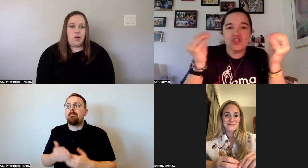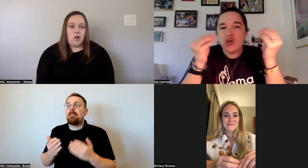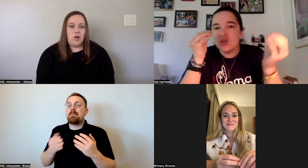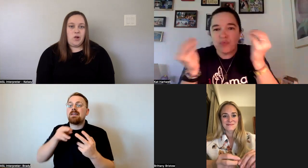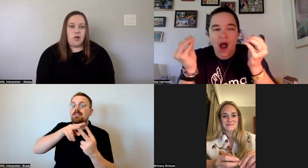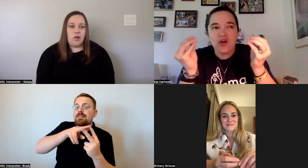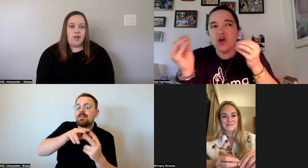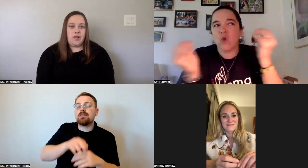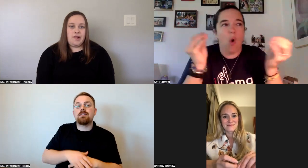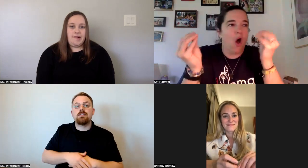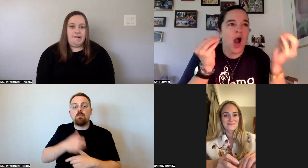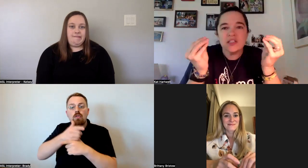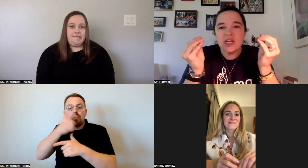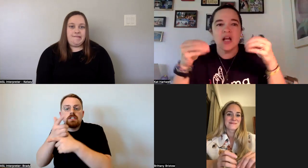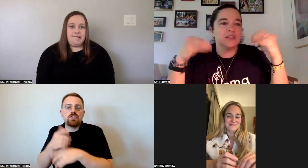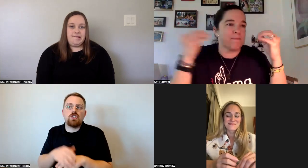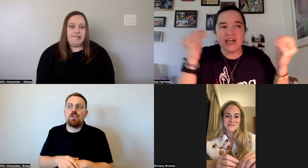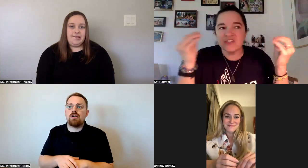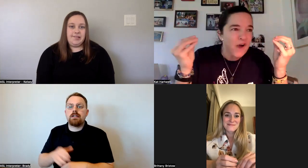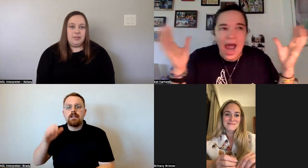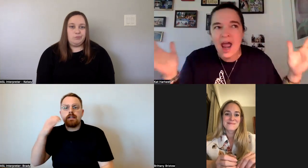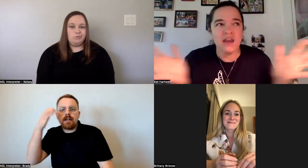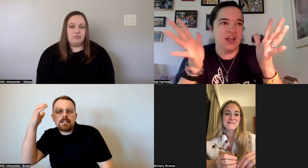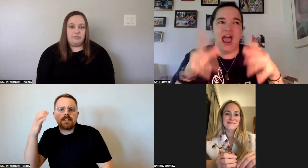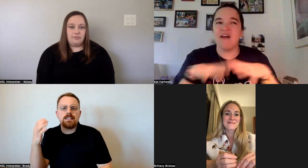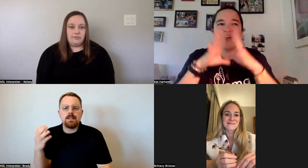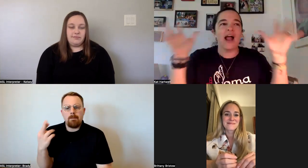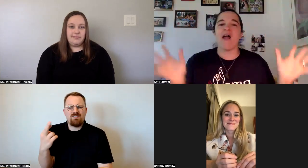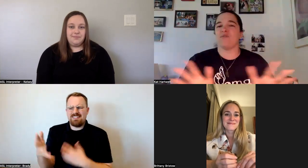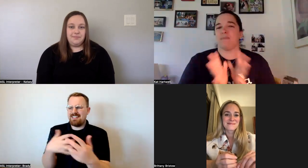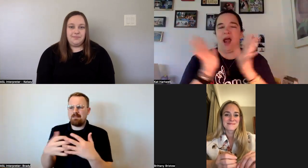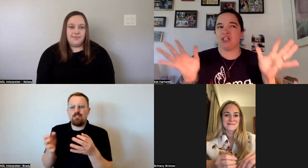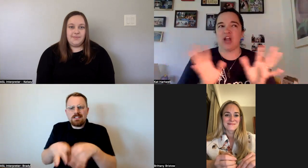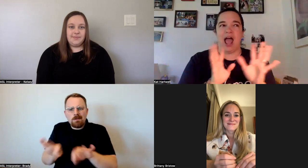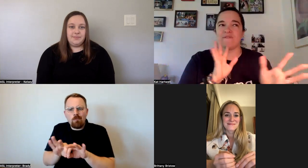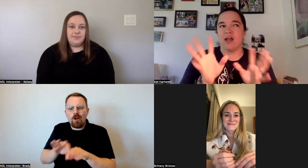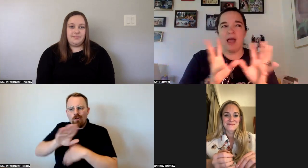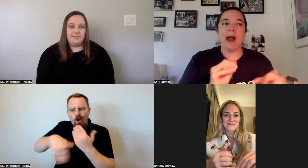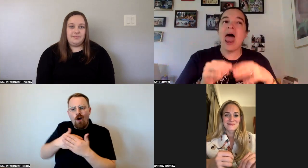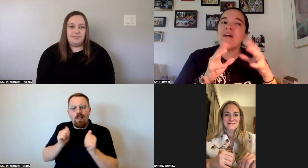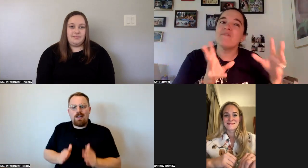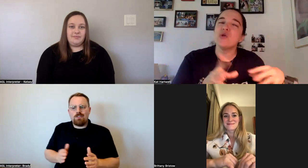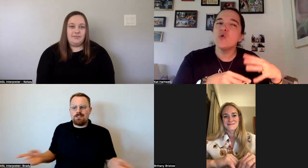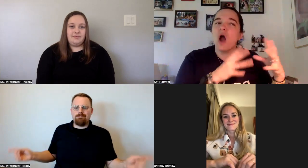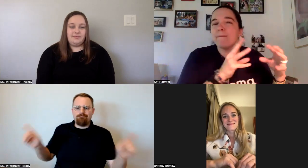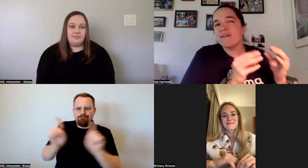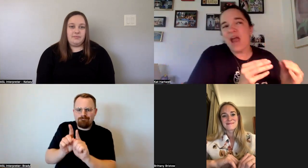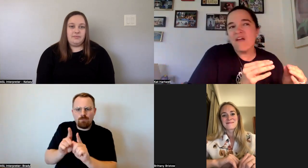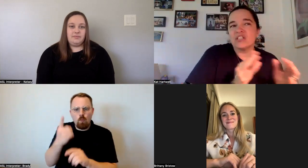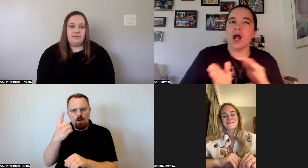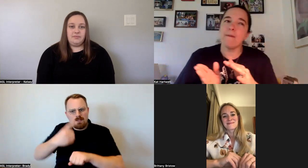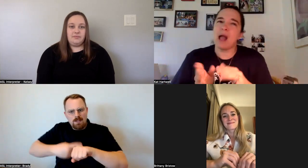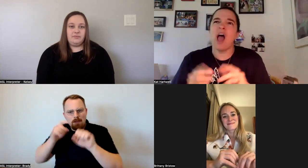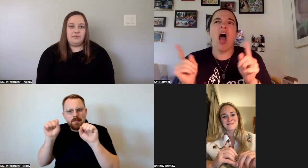or distant brothers or cousins, best friends. I feel like everybody should have if I have a few couple